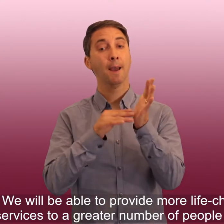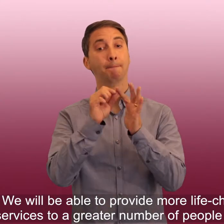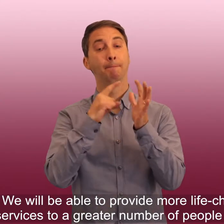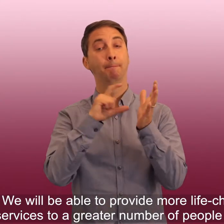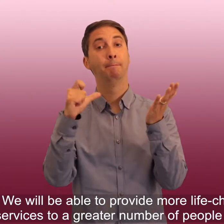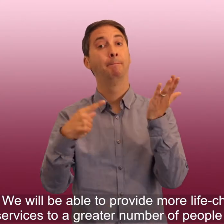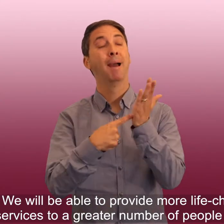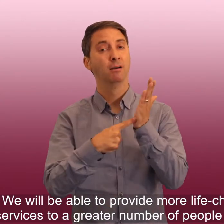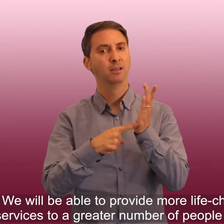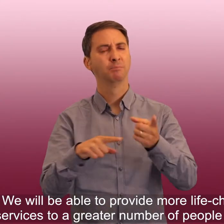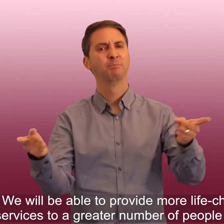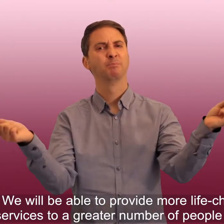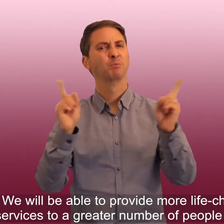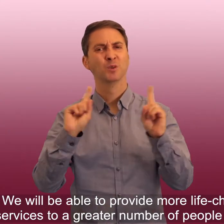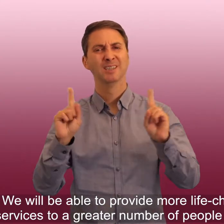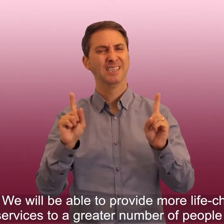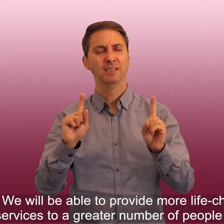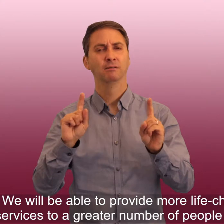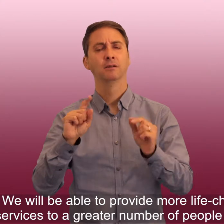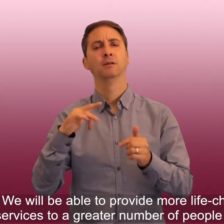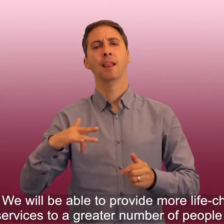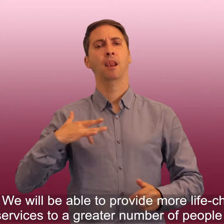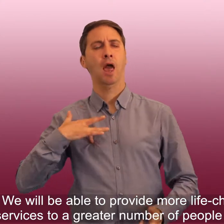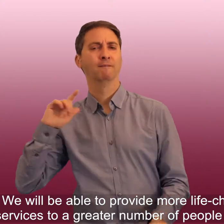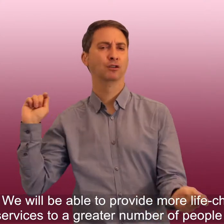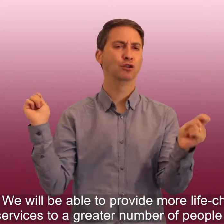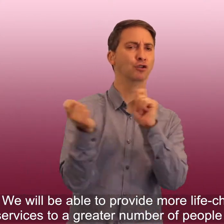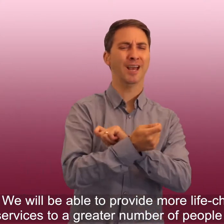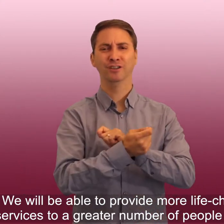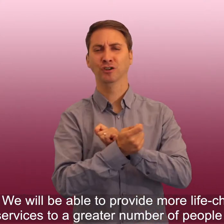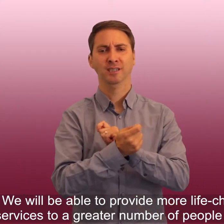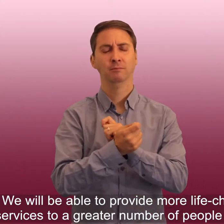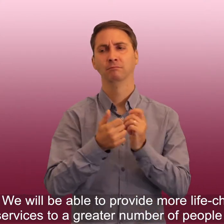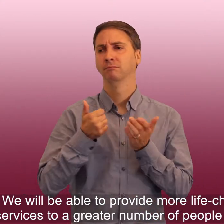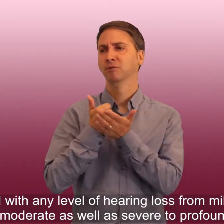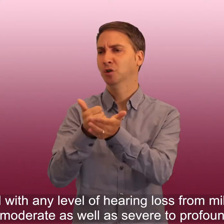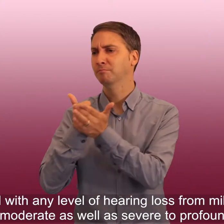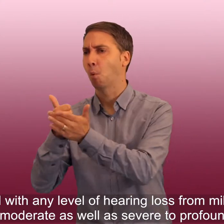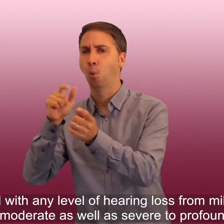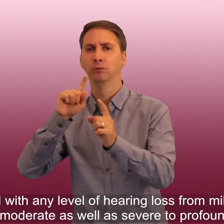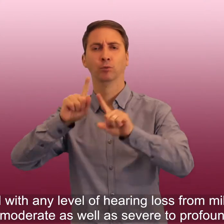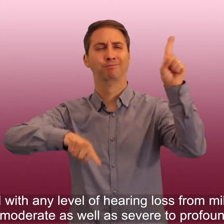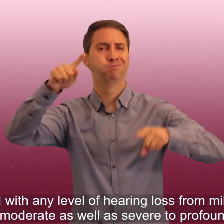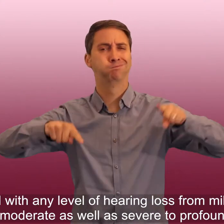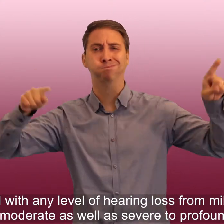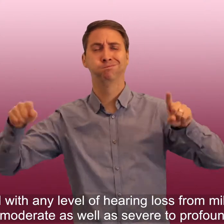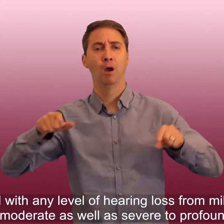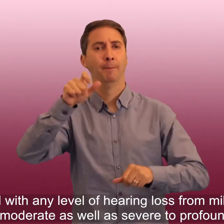Impact. We will be able to provide more life-changing services to a greater number of people, and with any level of hearing loss from mild